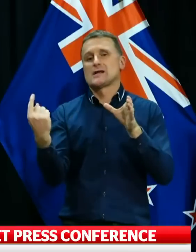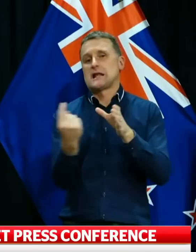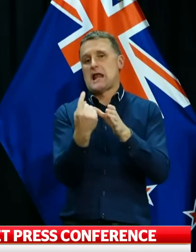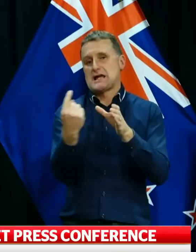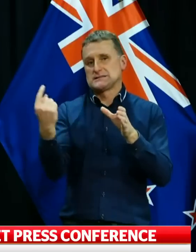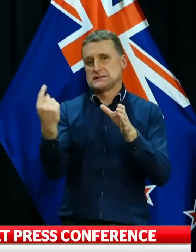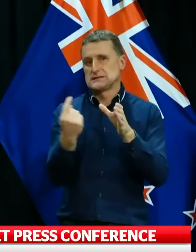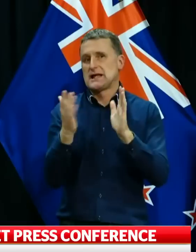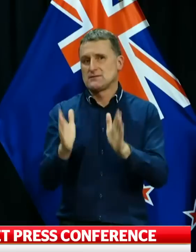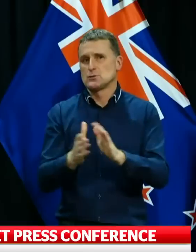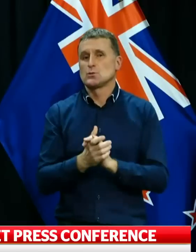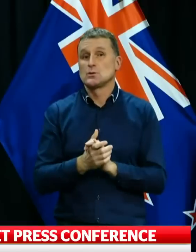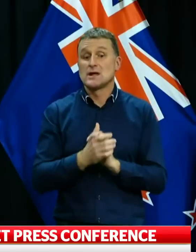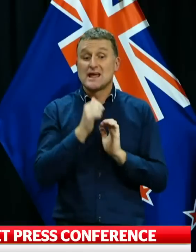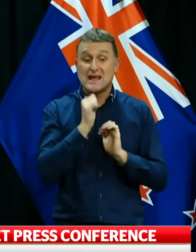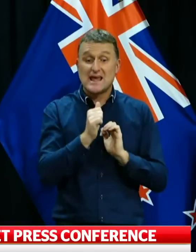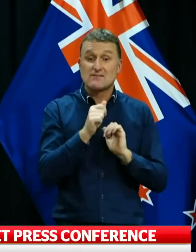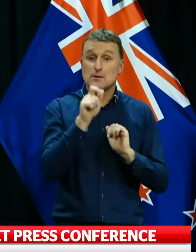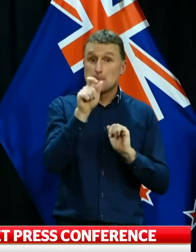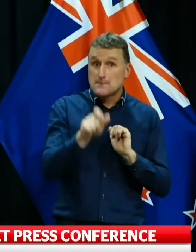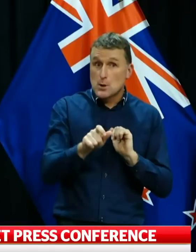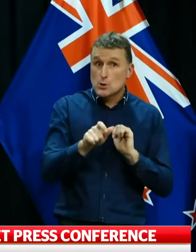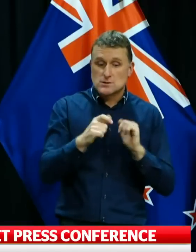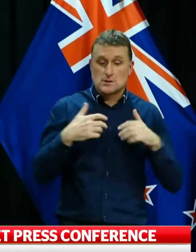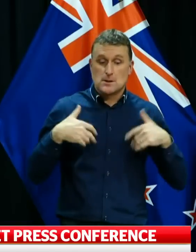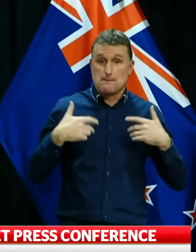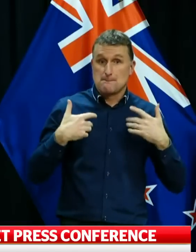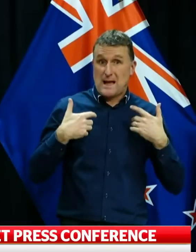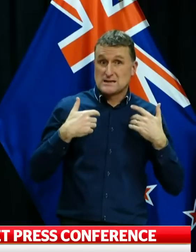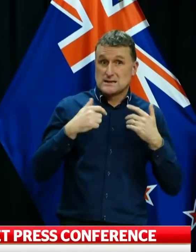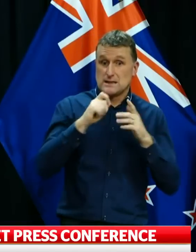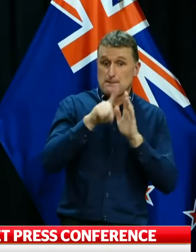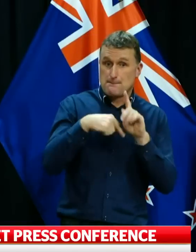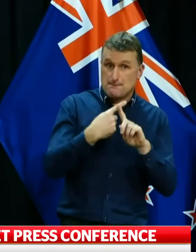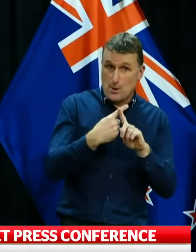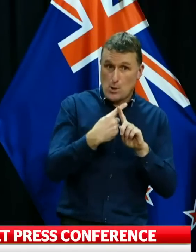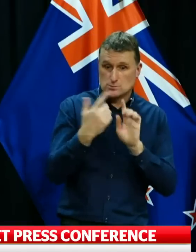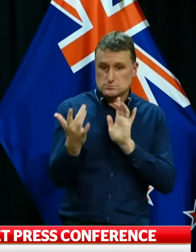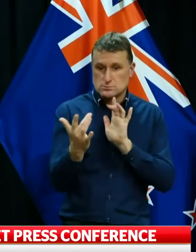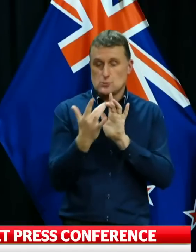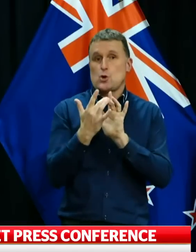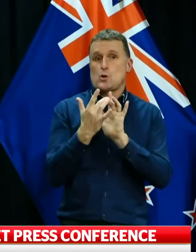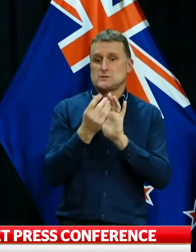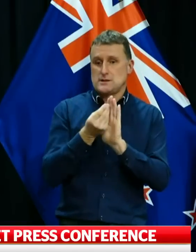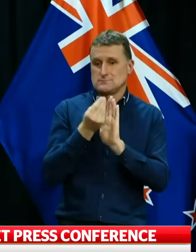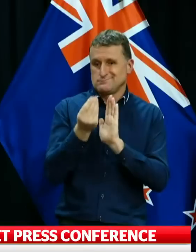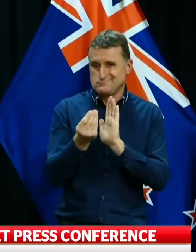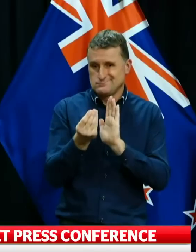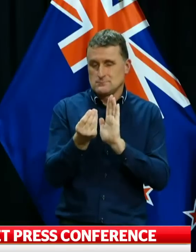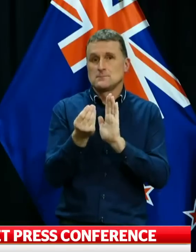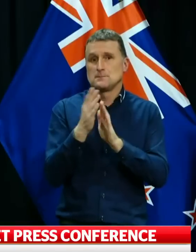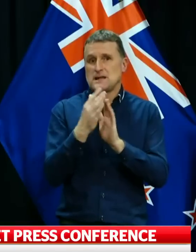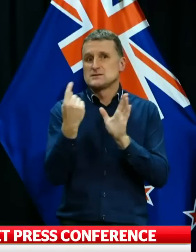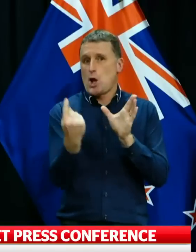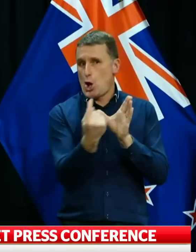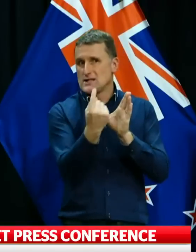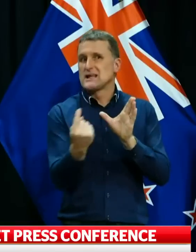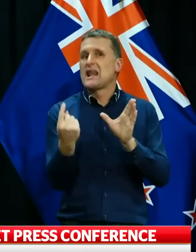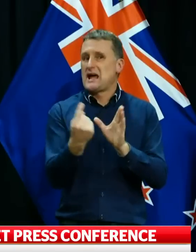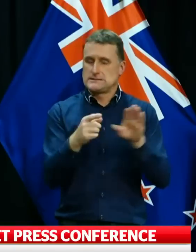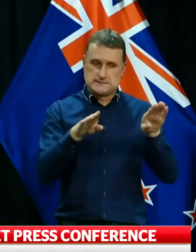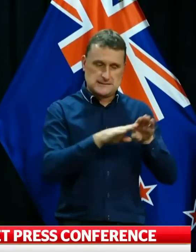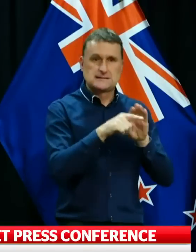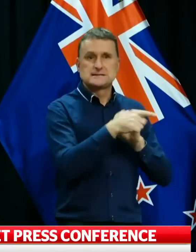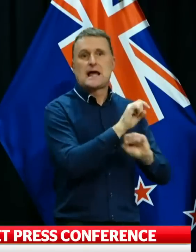who have been identified as contacts to monitor for symptoms, because unlike COVID, with monkeypox, we believe that